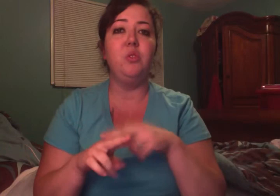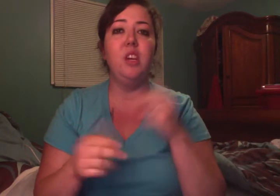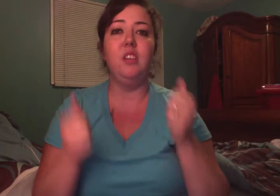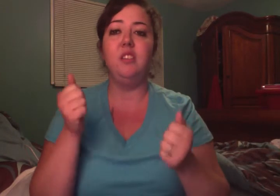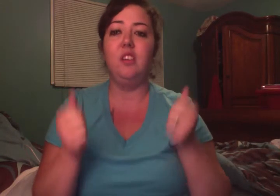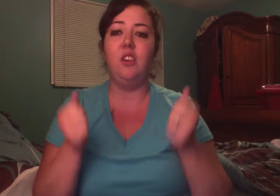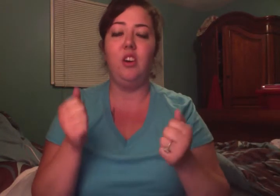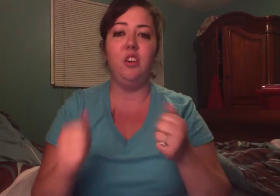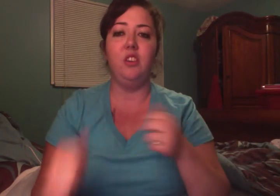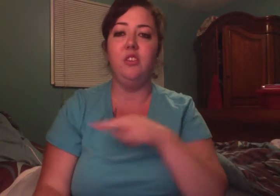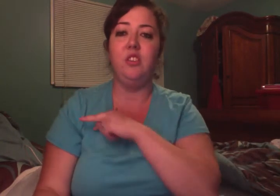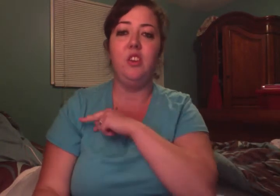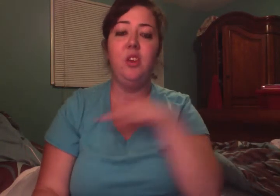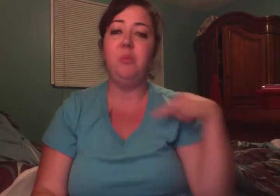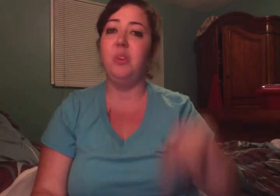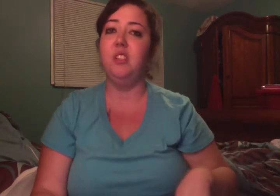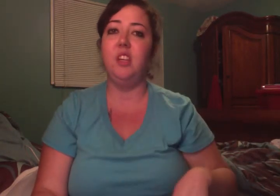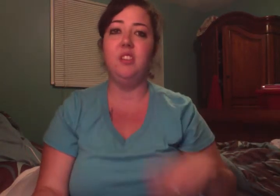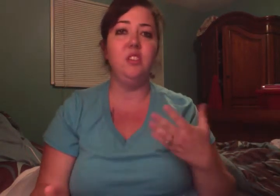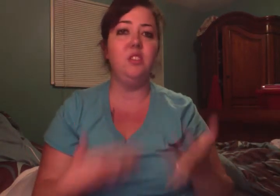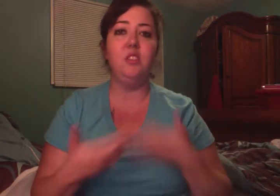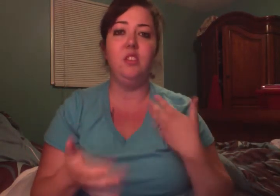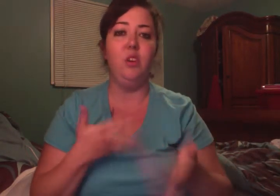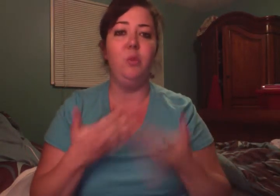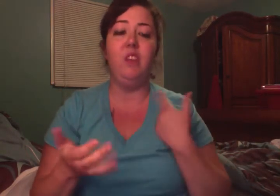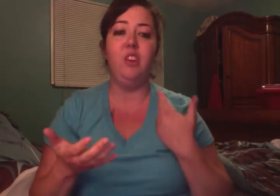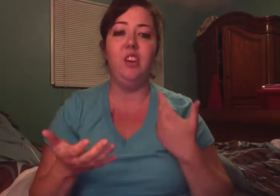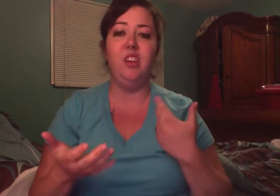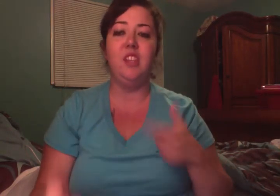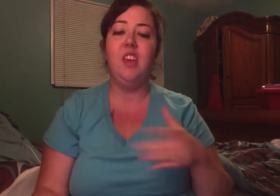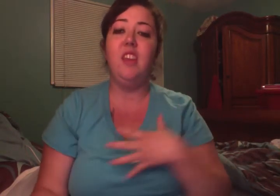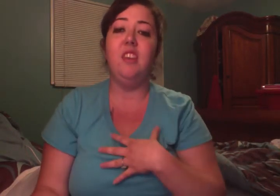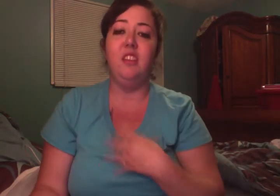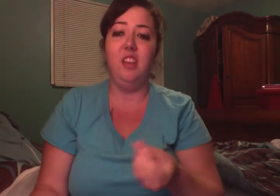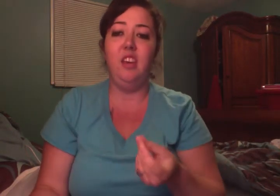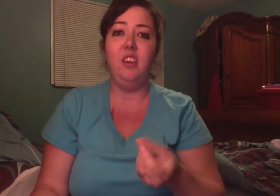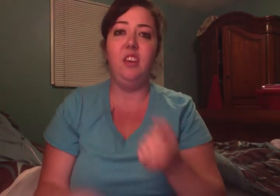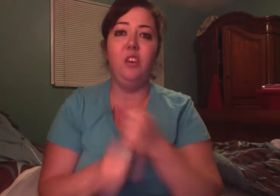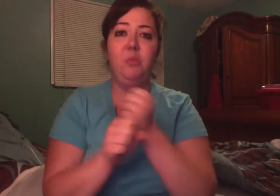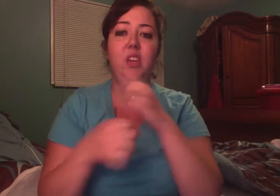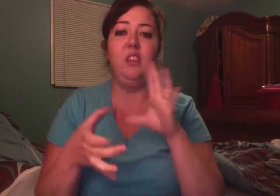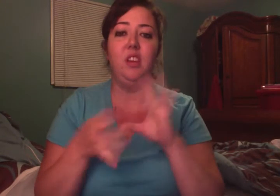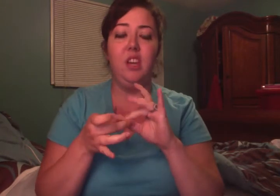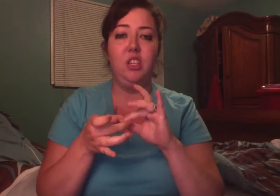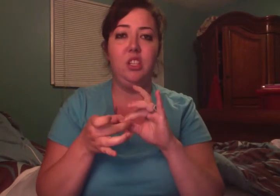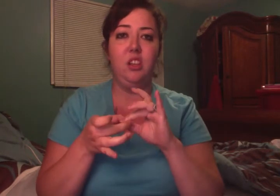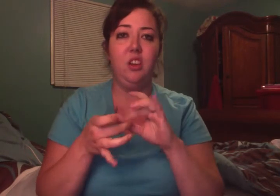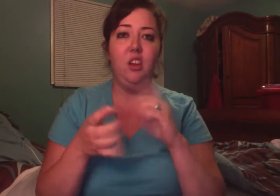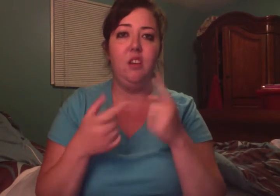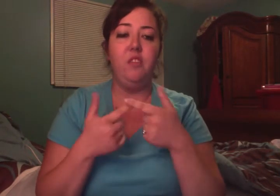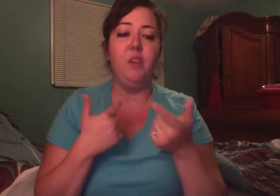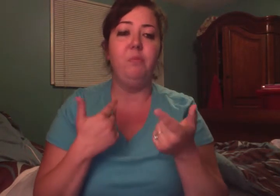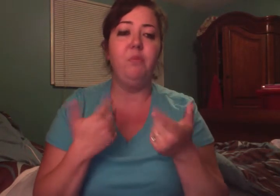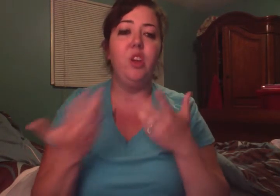Trains, cars, princesses, whatever it is. They'll like, making the connection from what